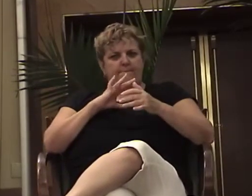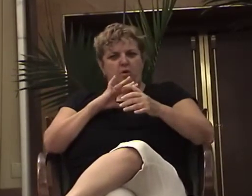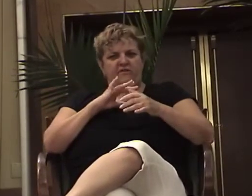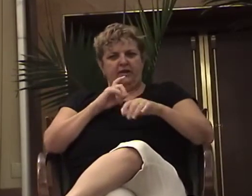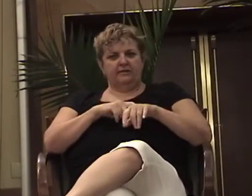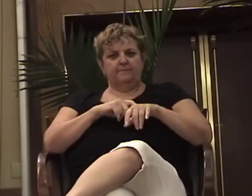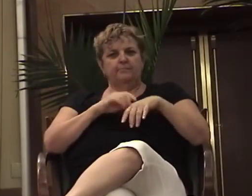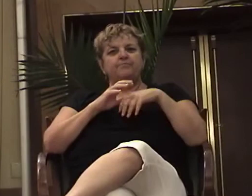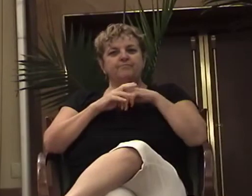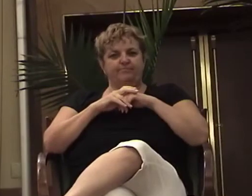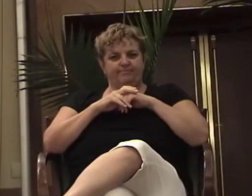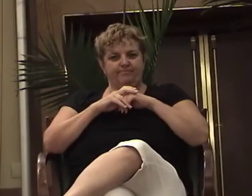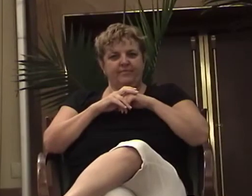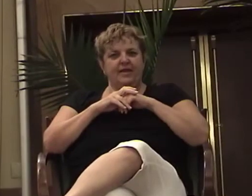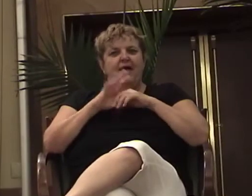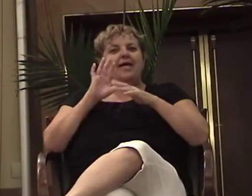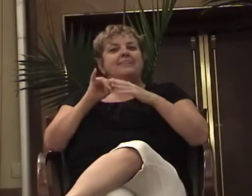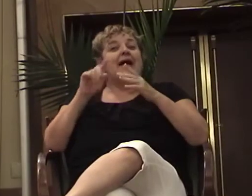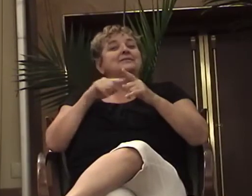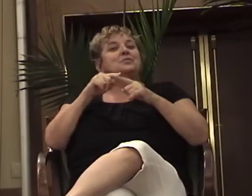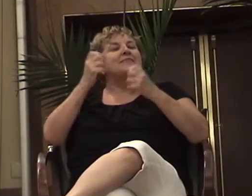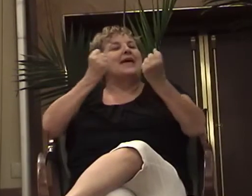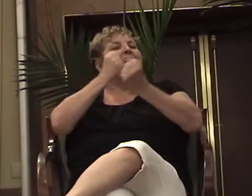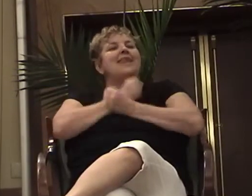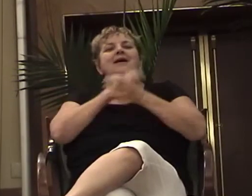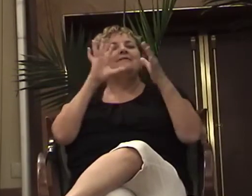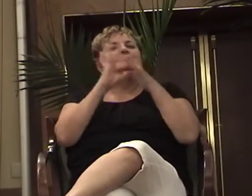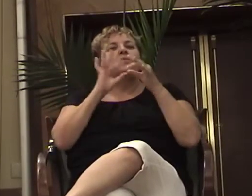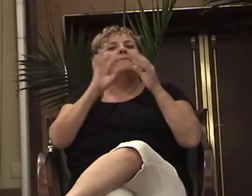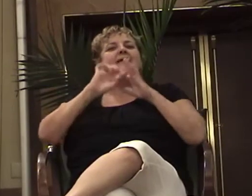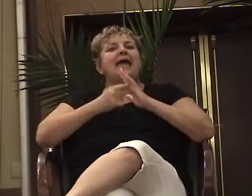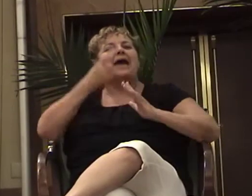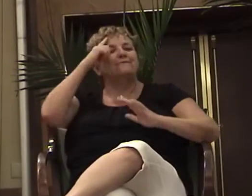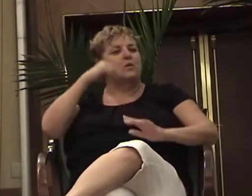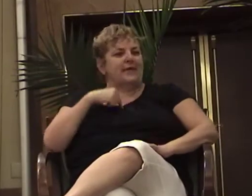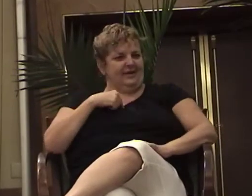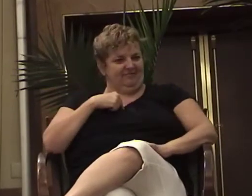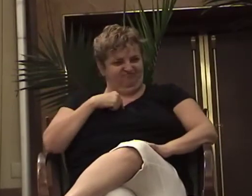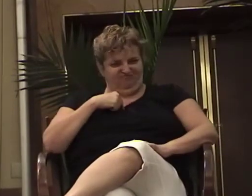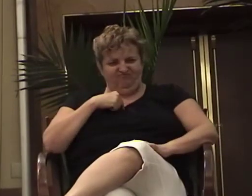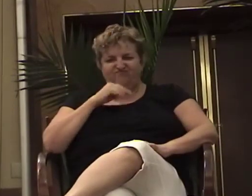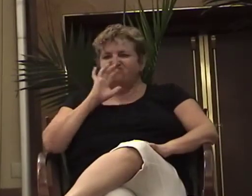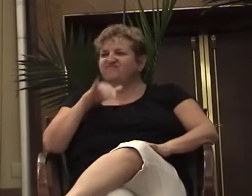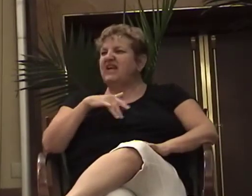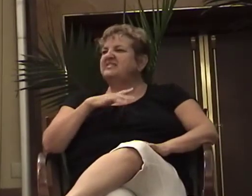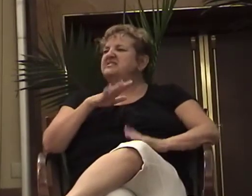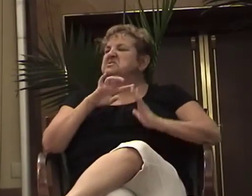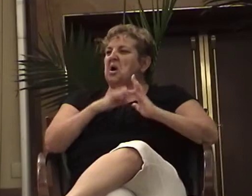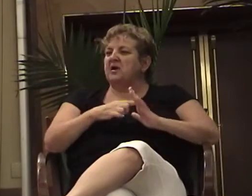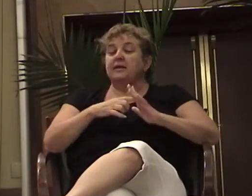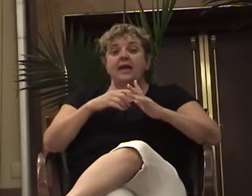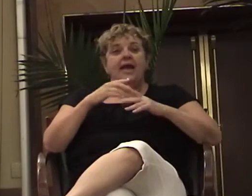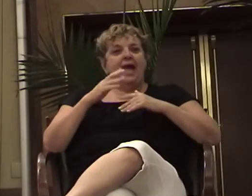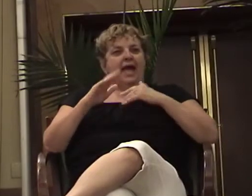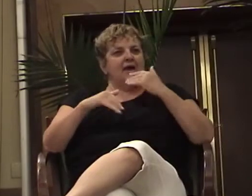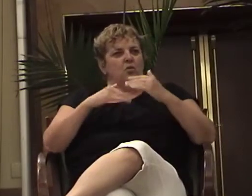that's when the love story began for me. That's when the love story began. And by the time that feeling rose to the top